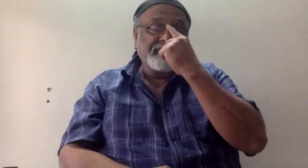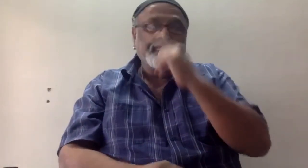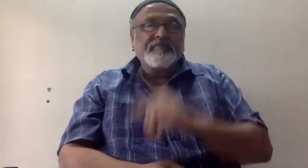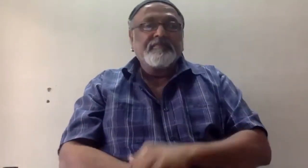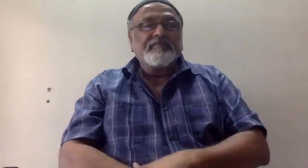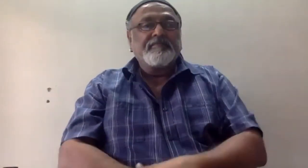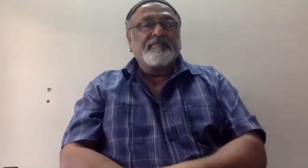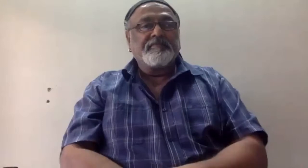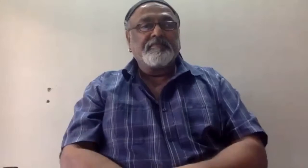No?